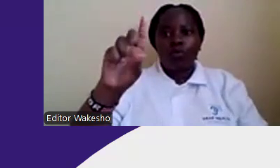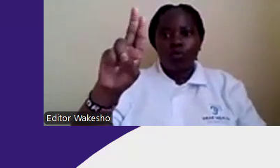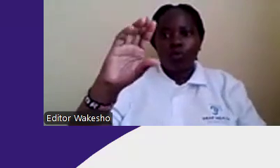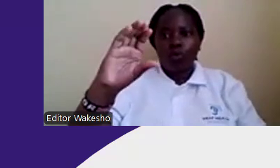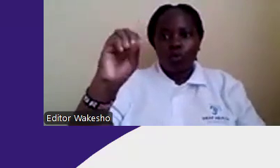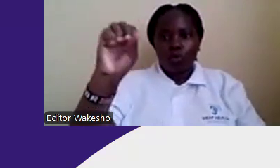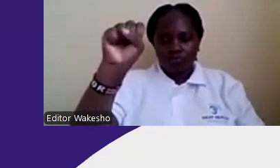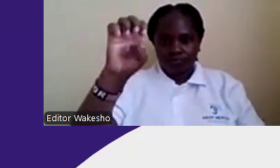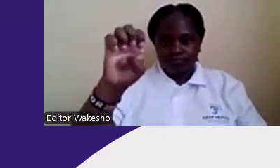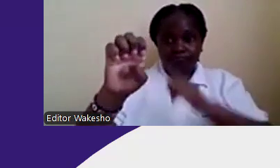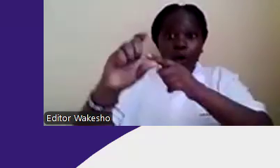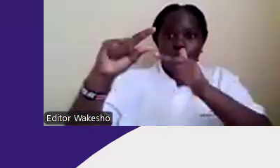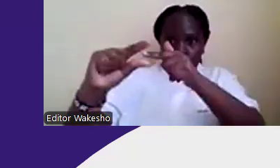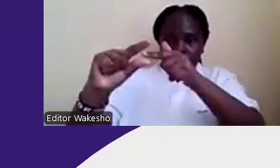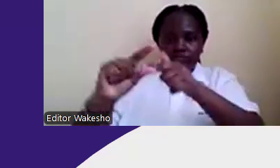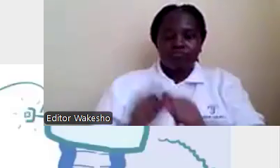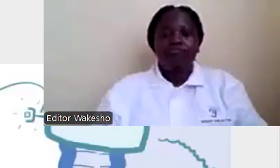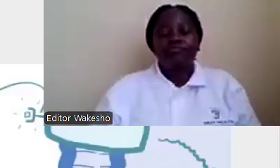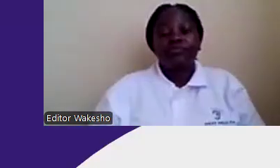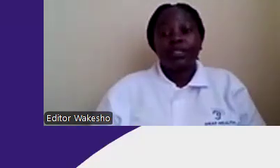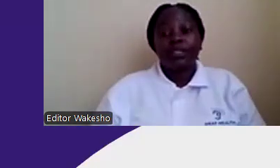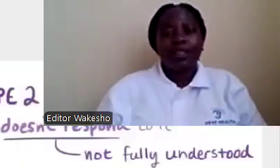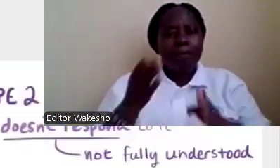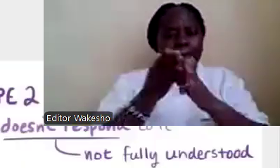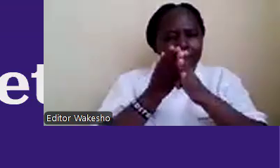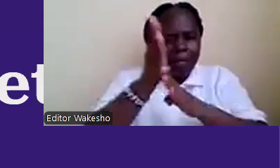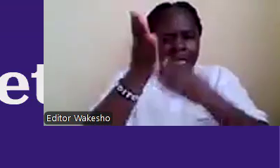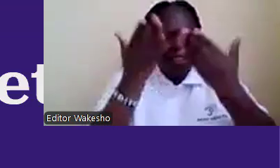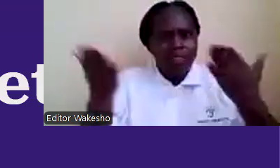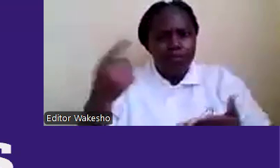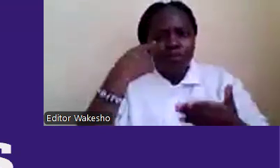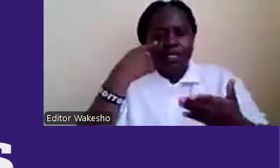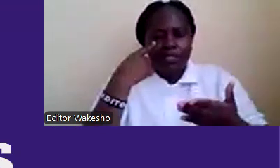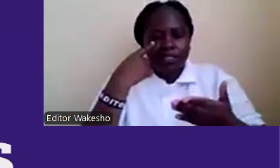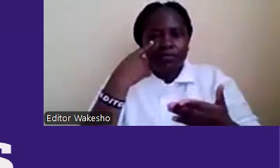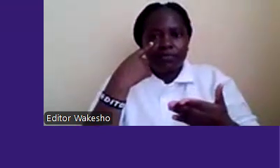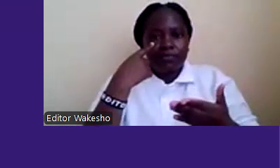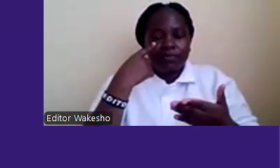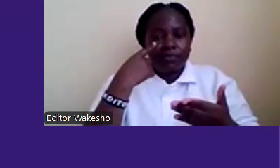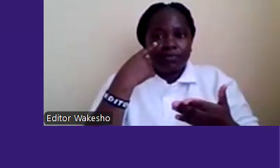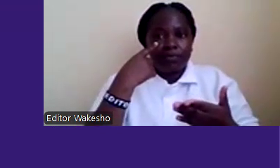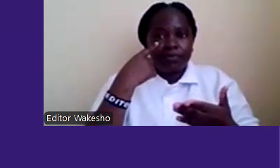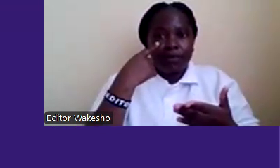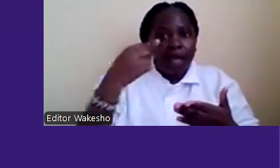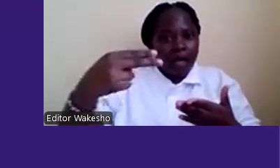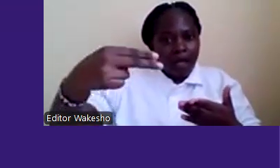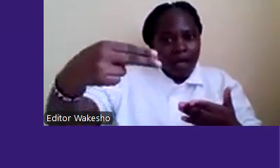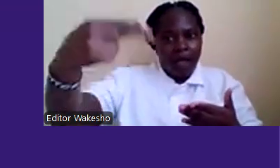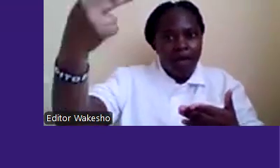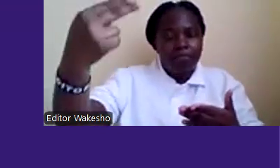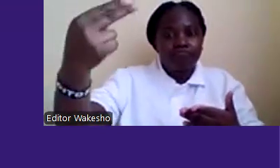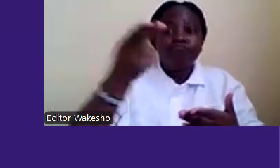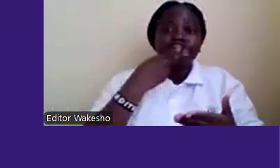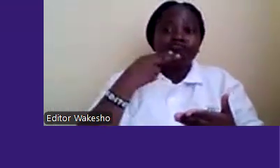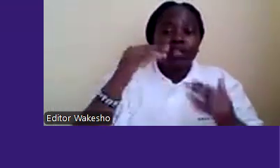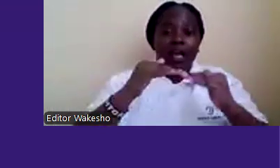on this concept, the main parameter that we're looking for is high glucose levels in the blood. So that's